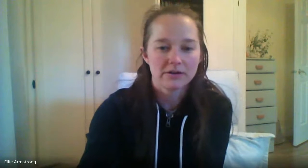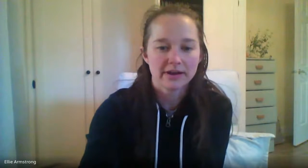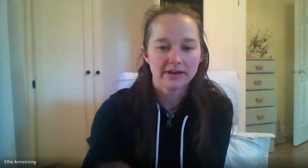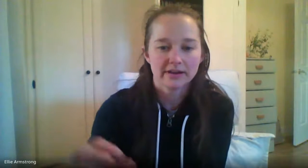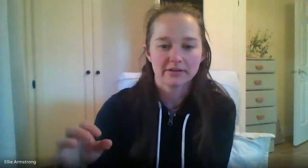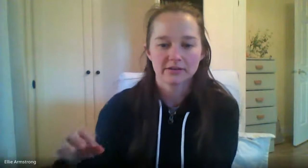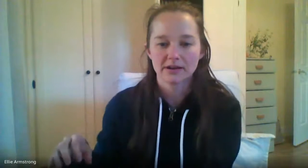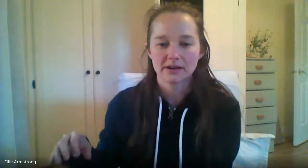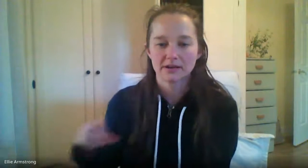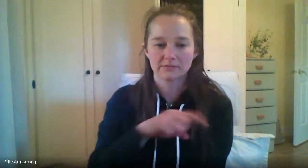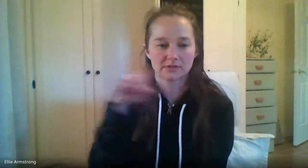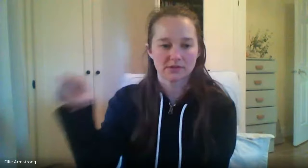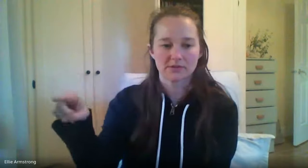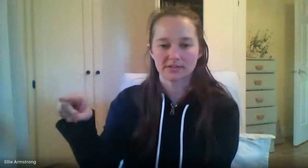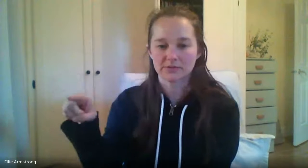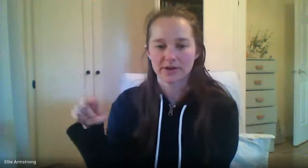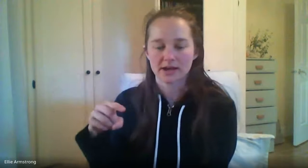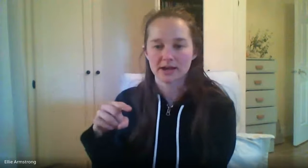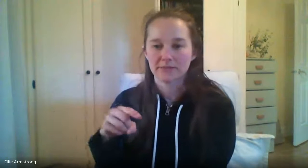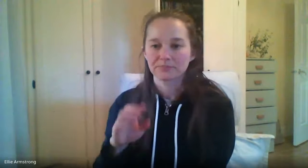Okay. So then I'll ask Rebecca.